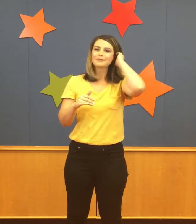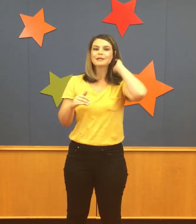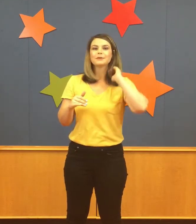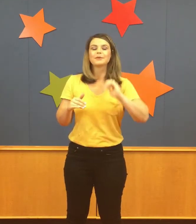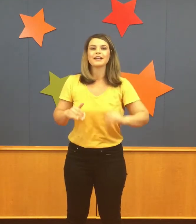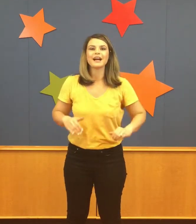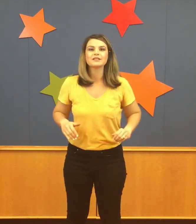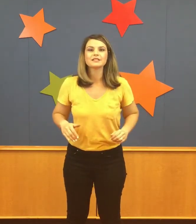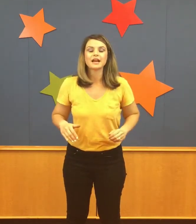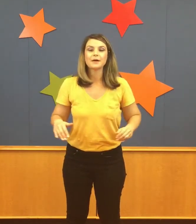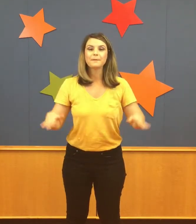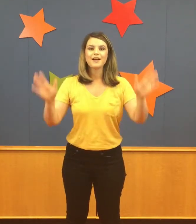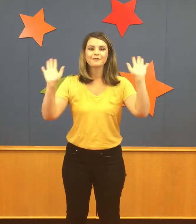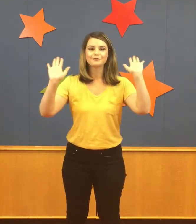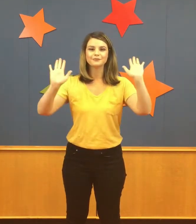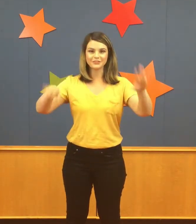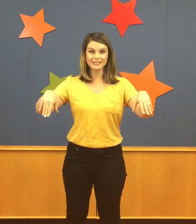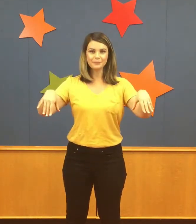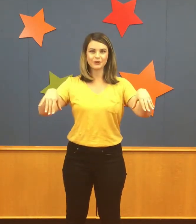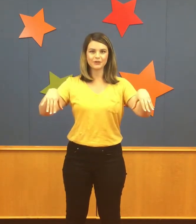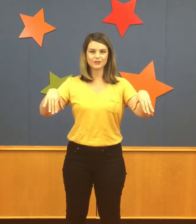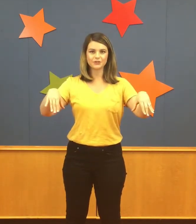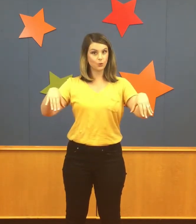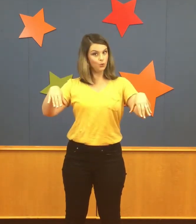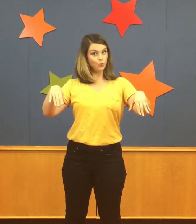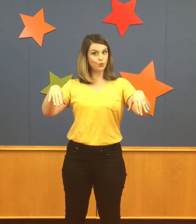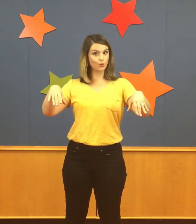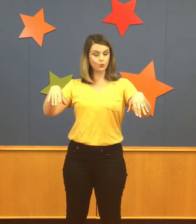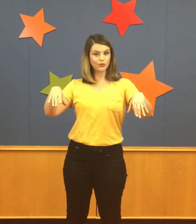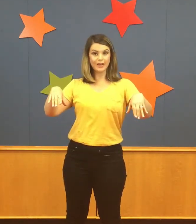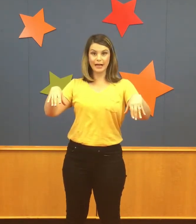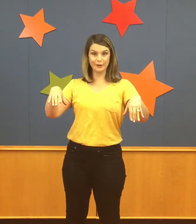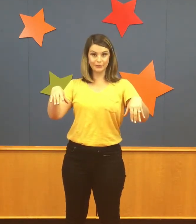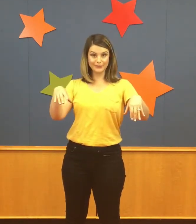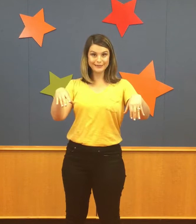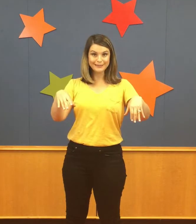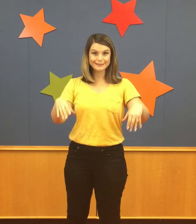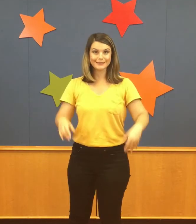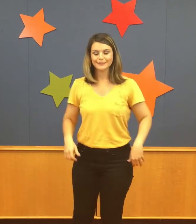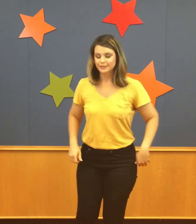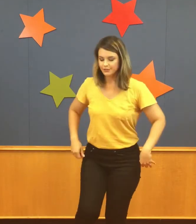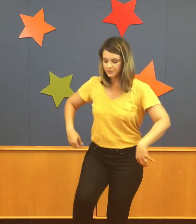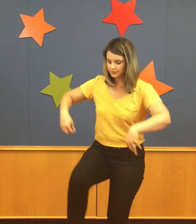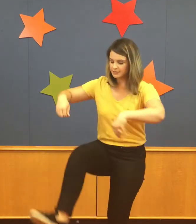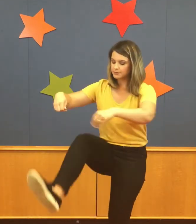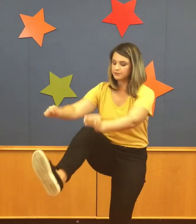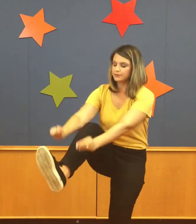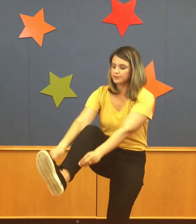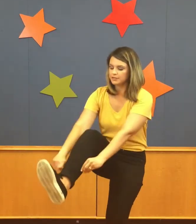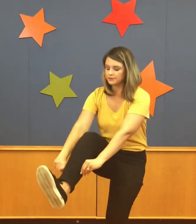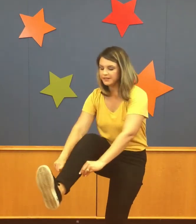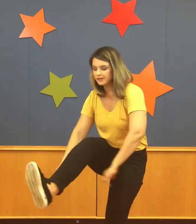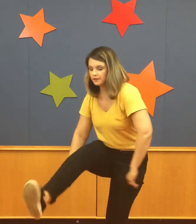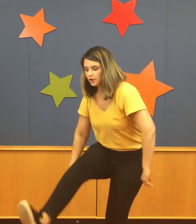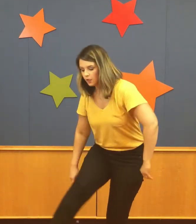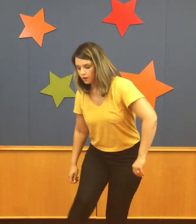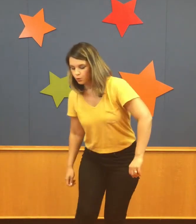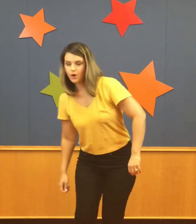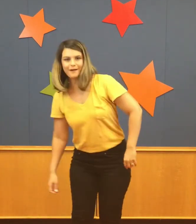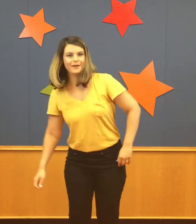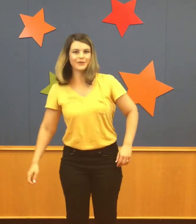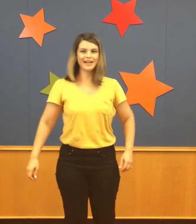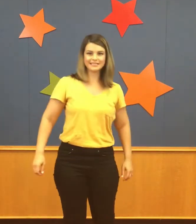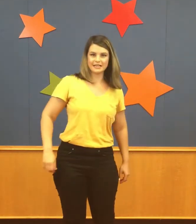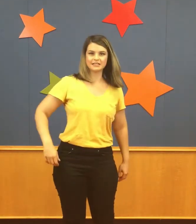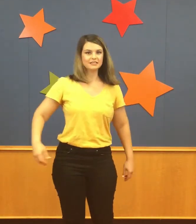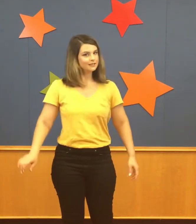the shopkeeper bought out some flippers. Ooh, how neat. So let's put the flippers on your feet.